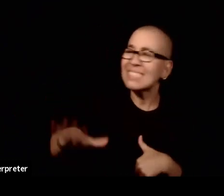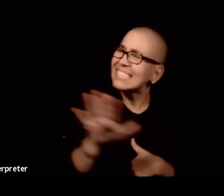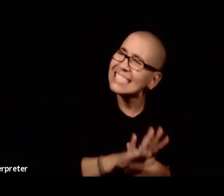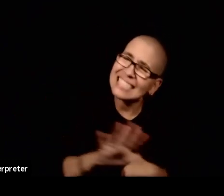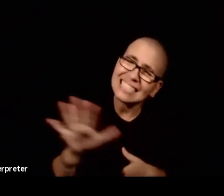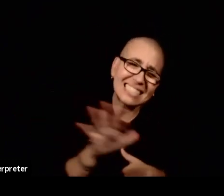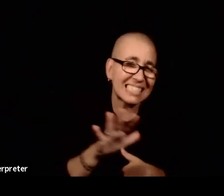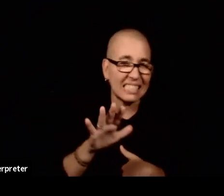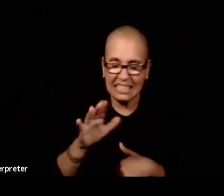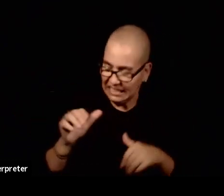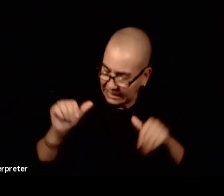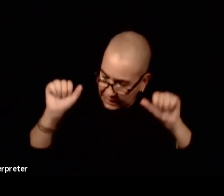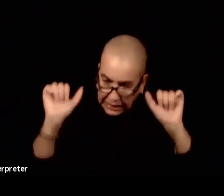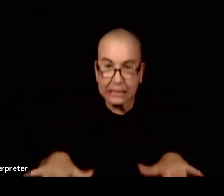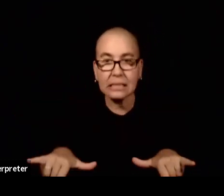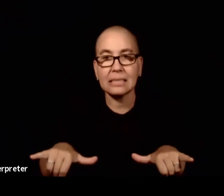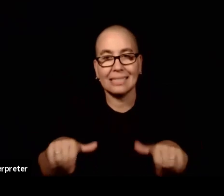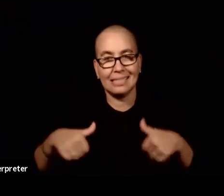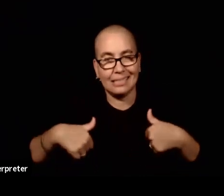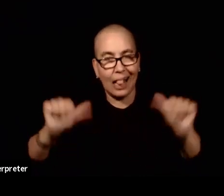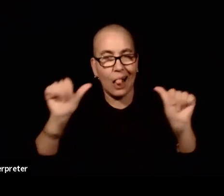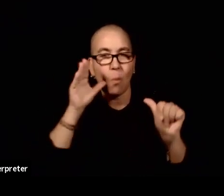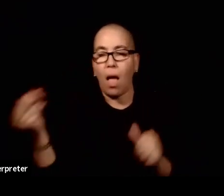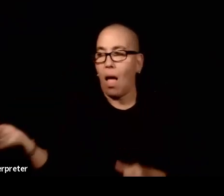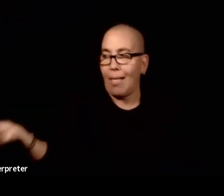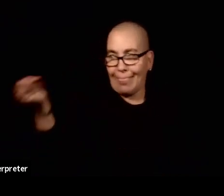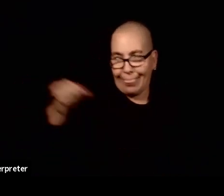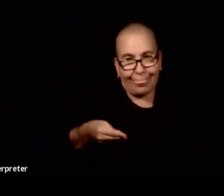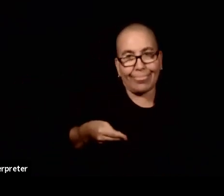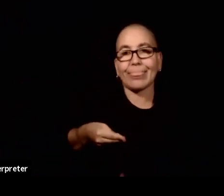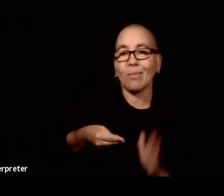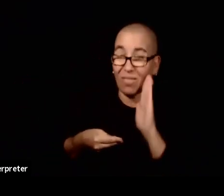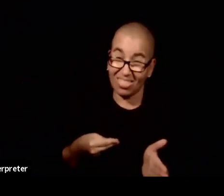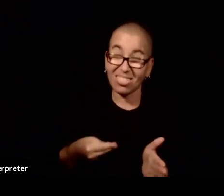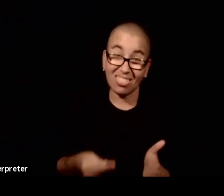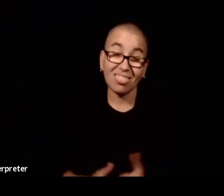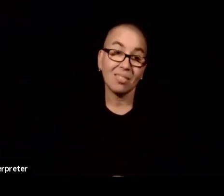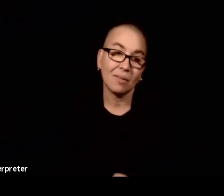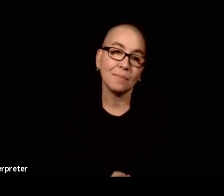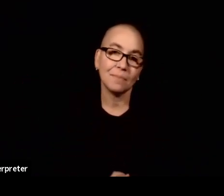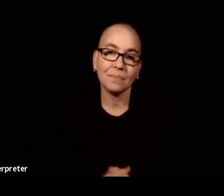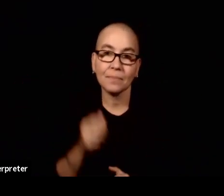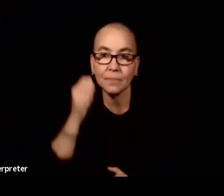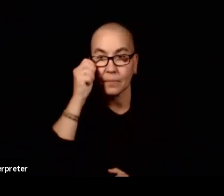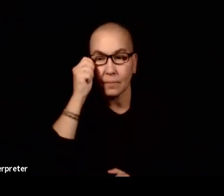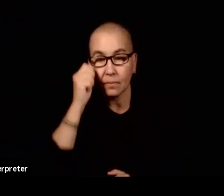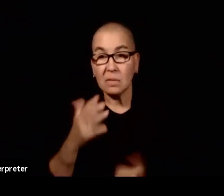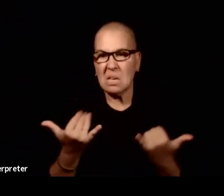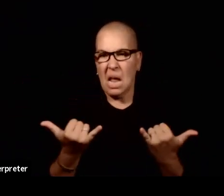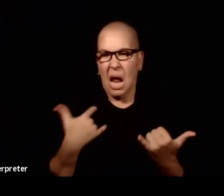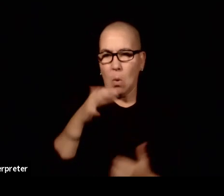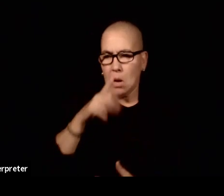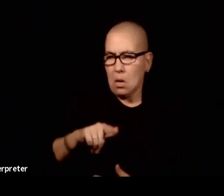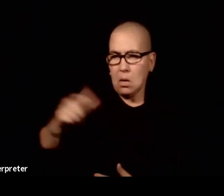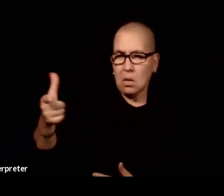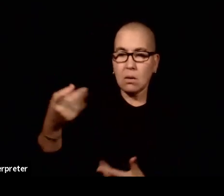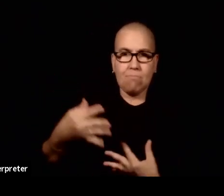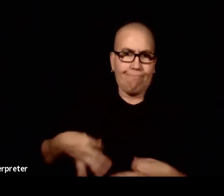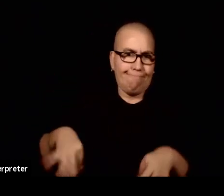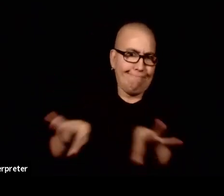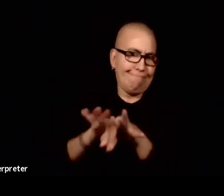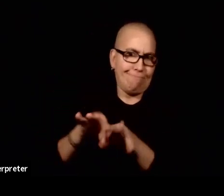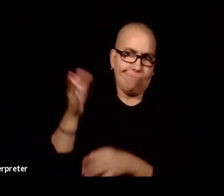virus. Now, I want to turn to the important milestone, testing milestone that we